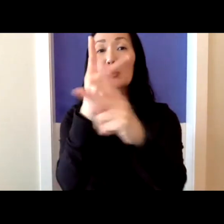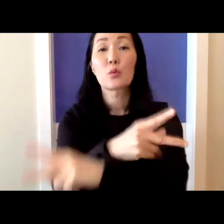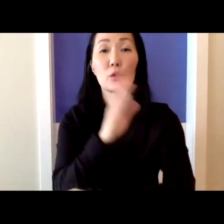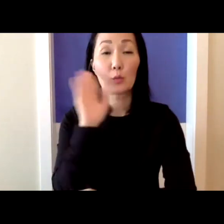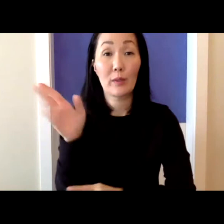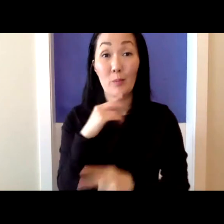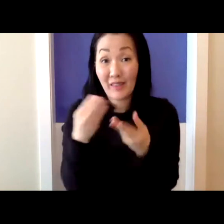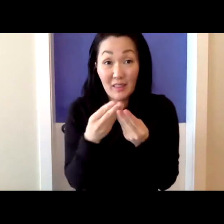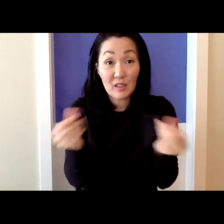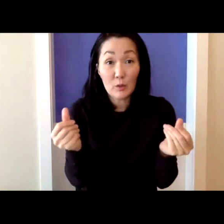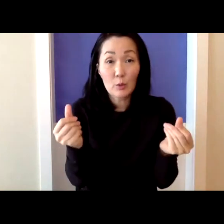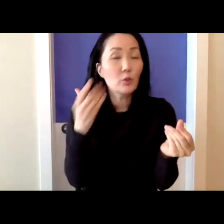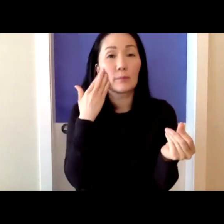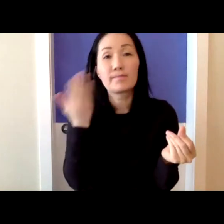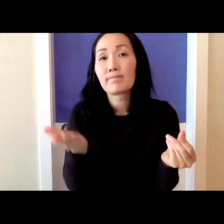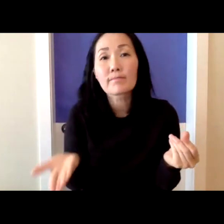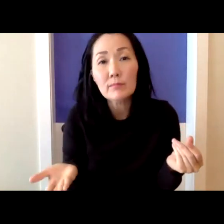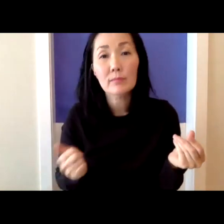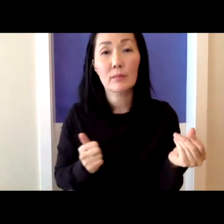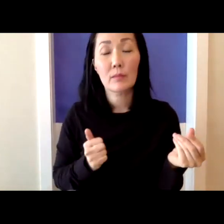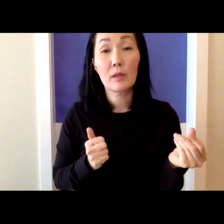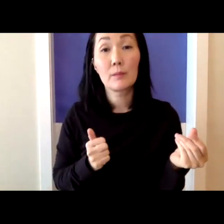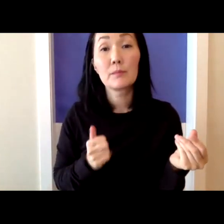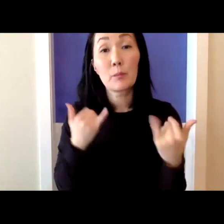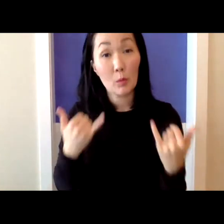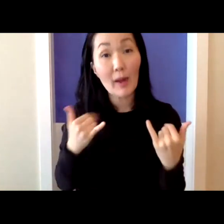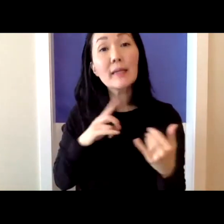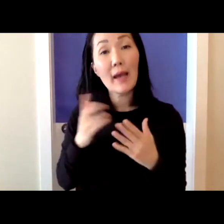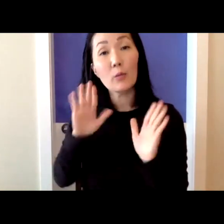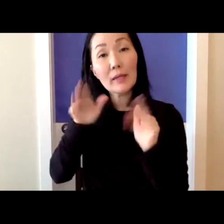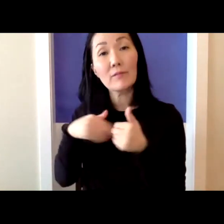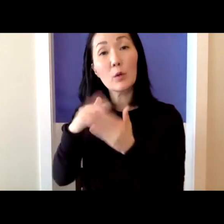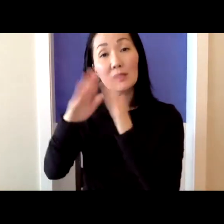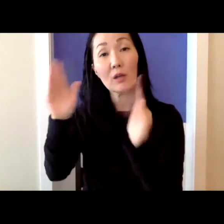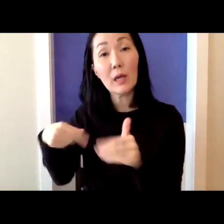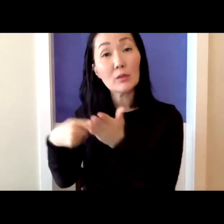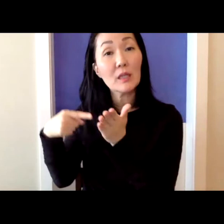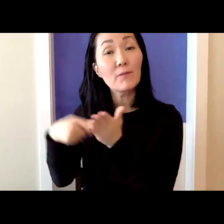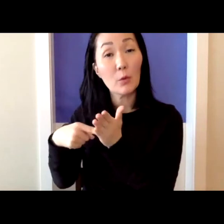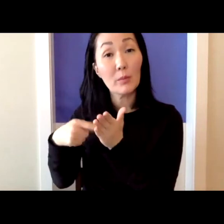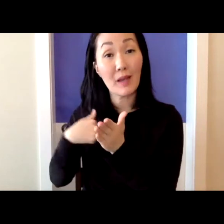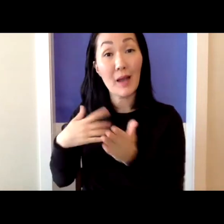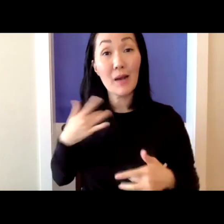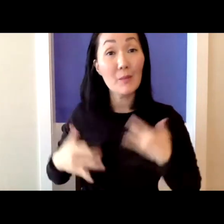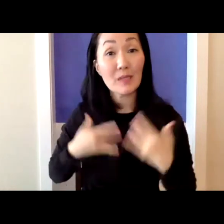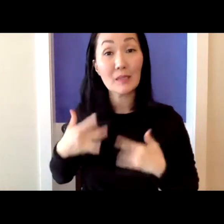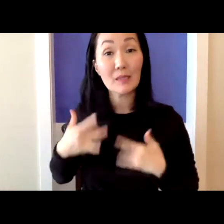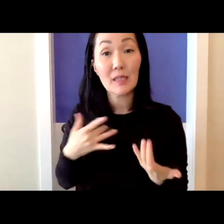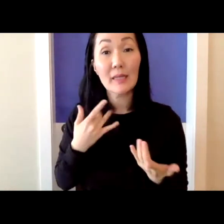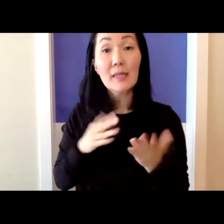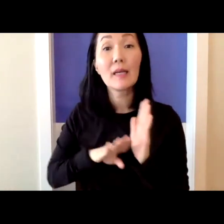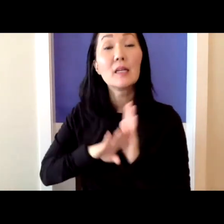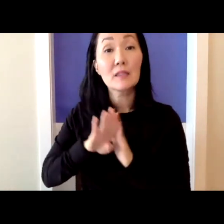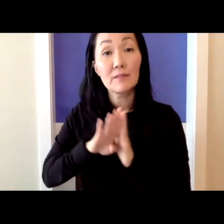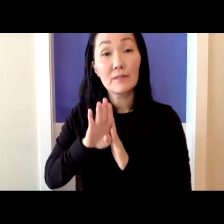honest. That is a runaway freight train, but you can deal with housing affordability. I'm really excited about the SNOC development, Indigenous